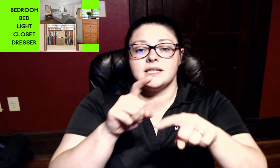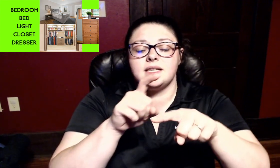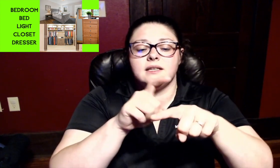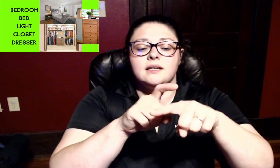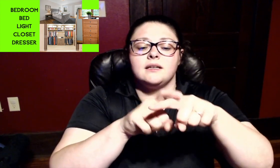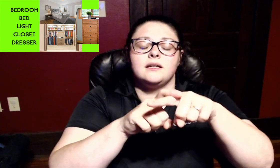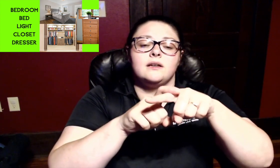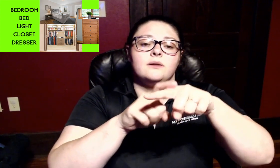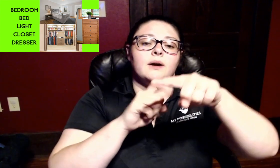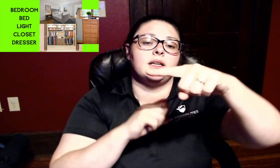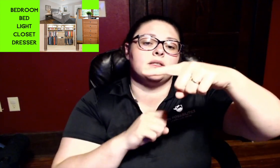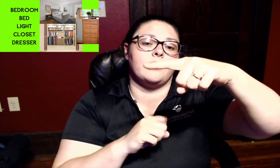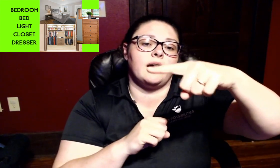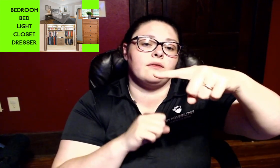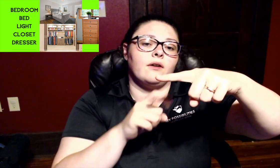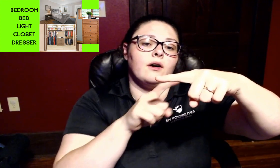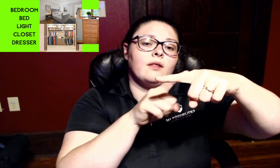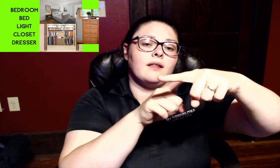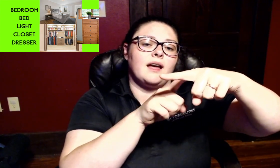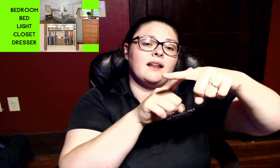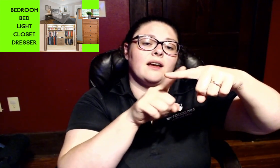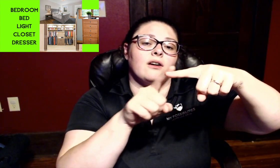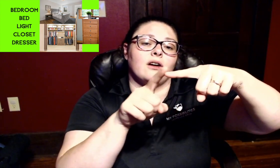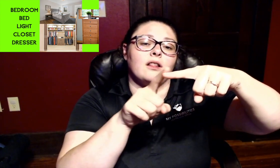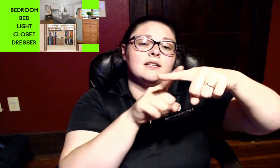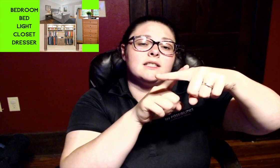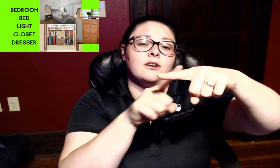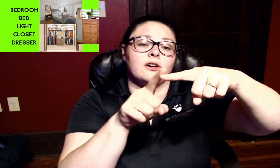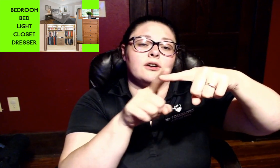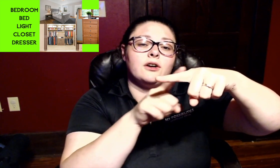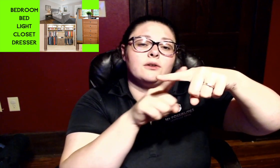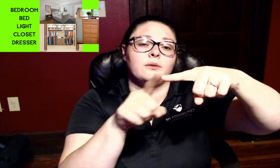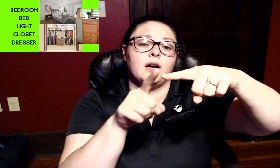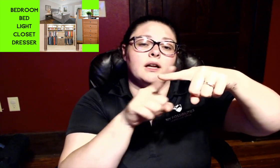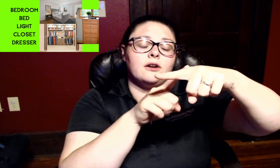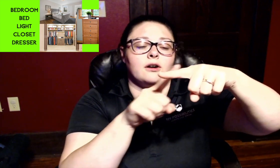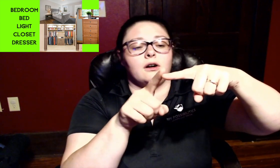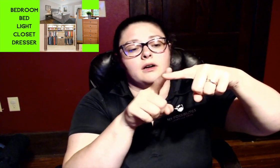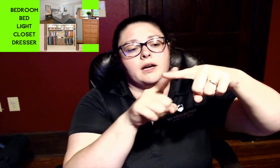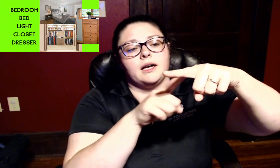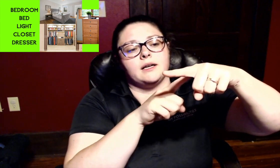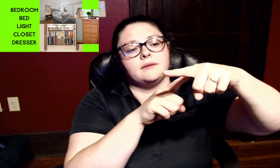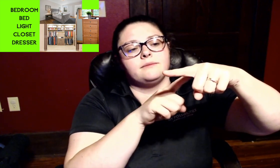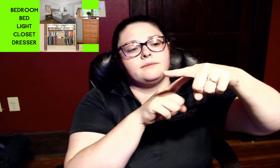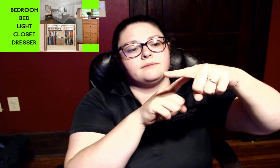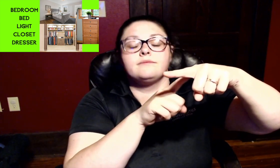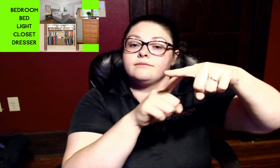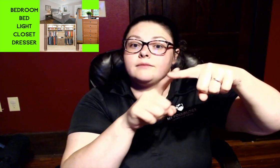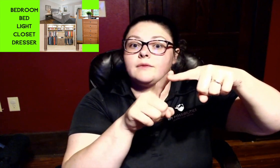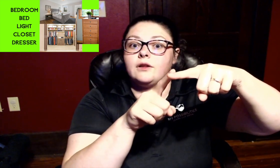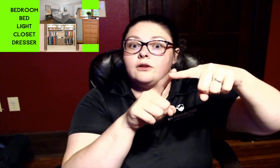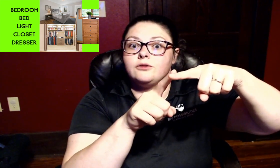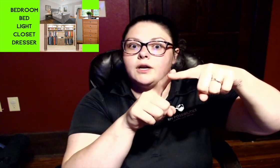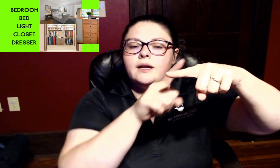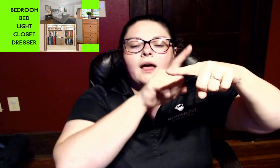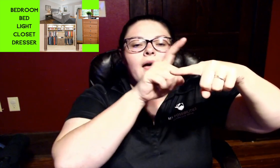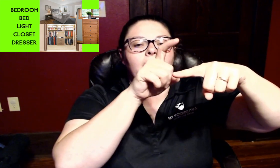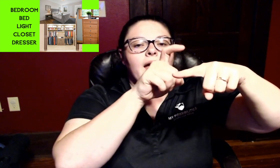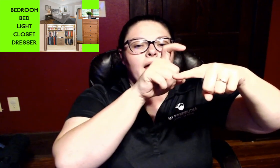closet, right? So we have kind of like our closet, our curtain rod, or our clothes rod. And